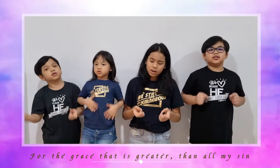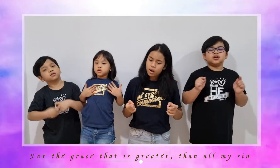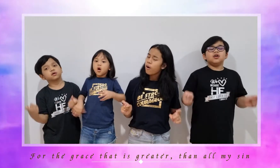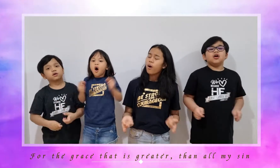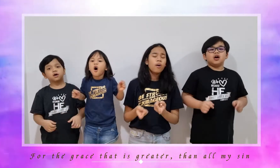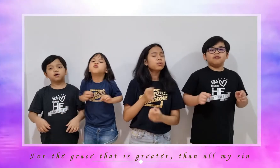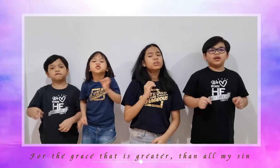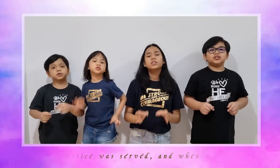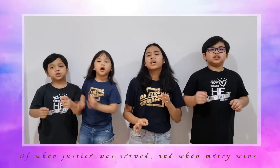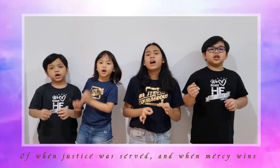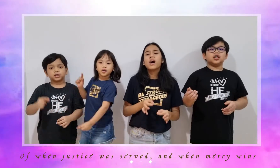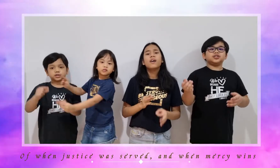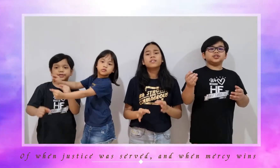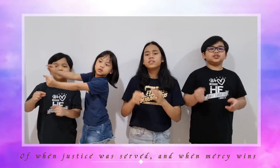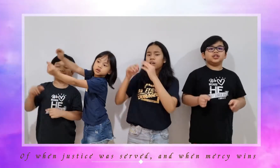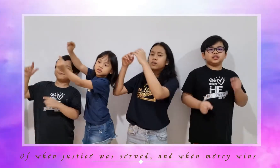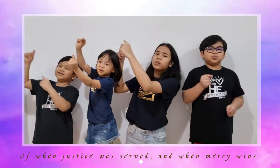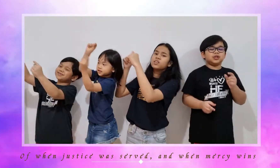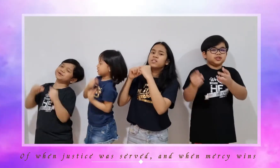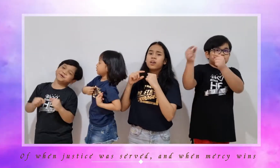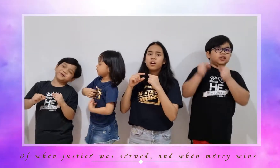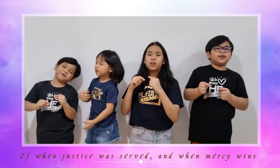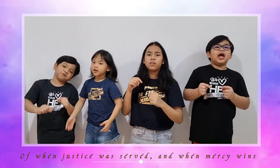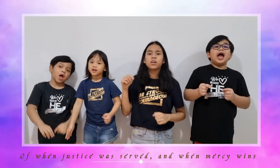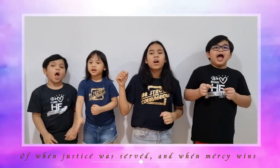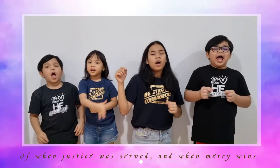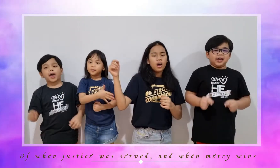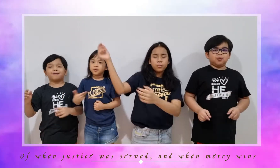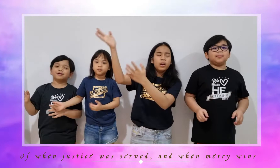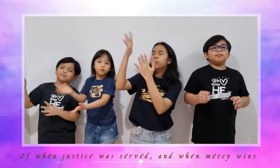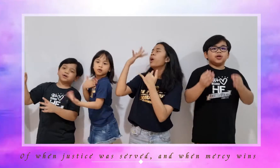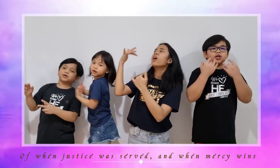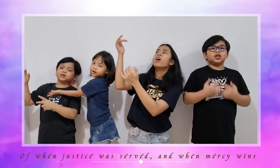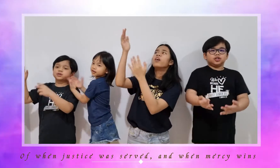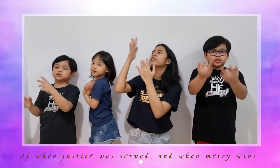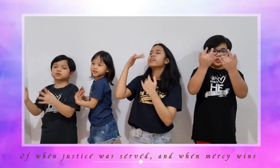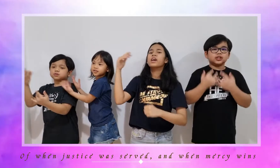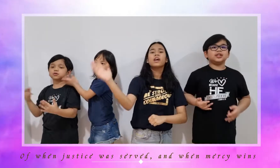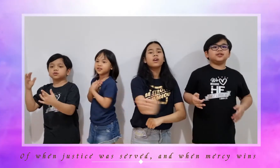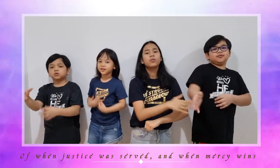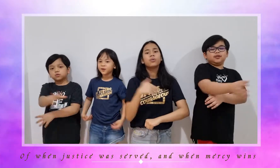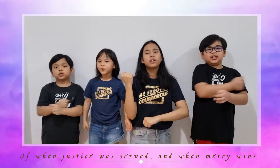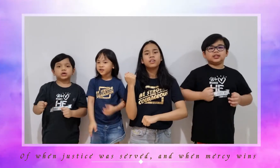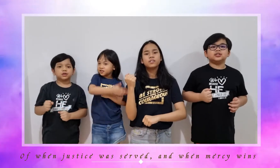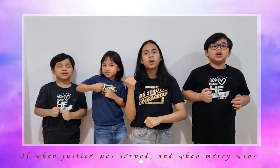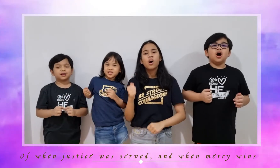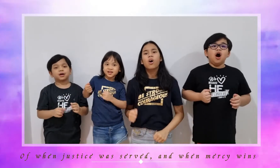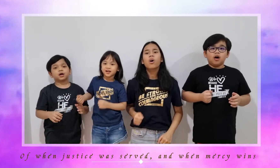sin Of when justice will serve And when mercy wins